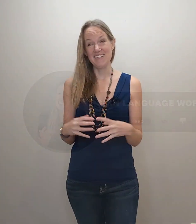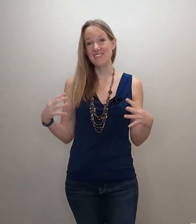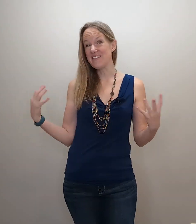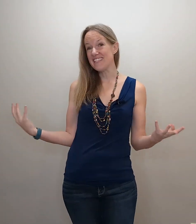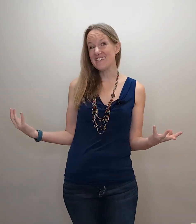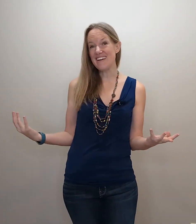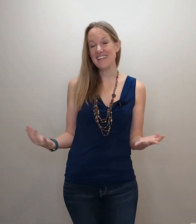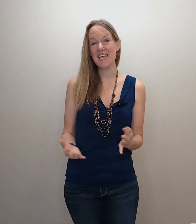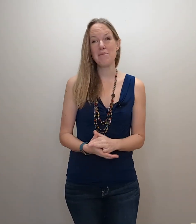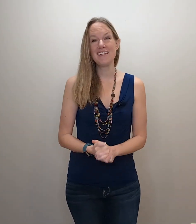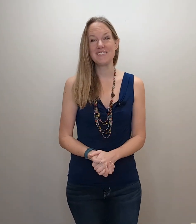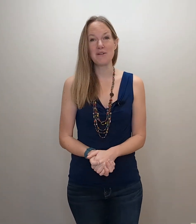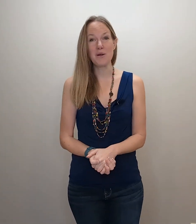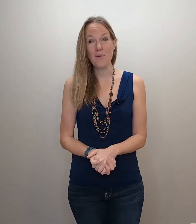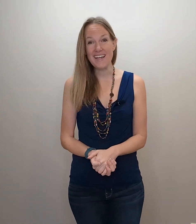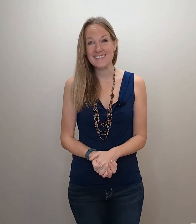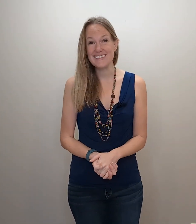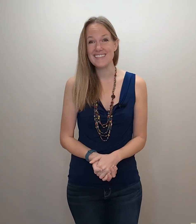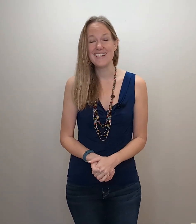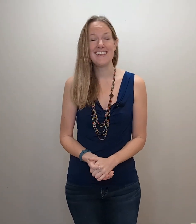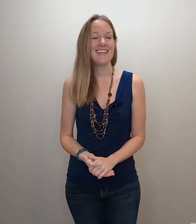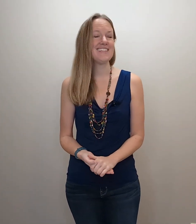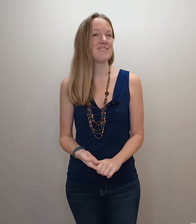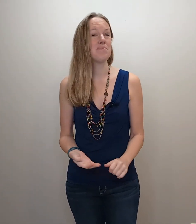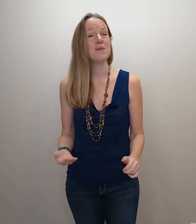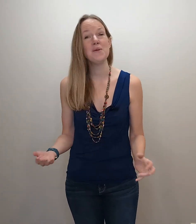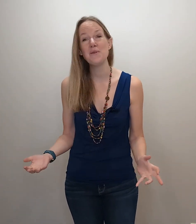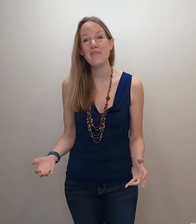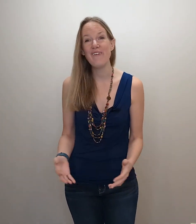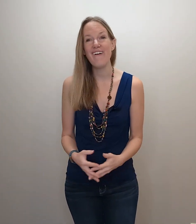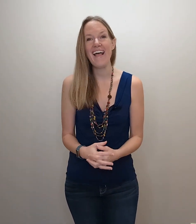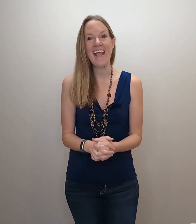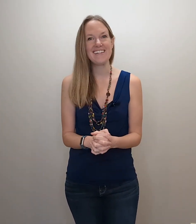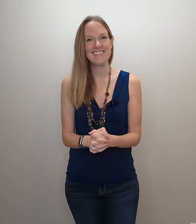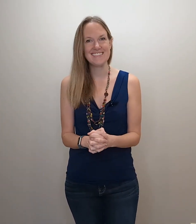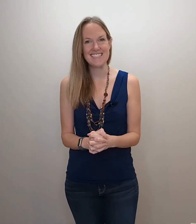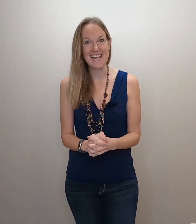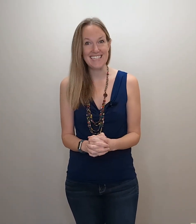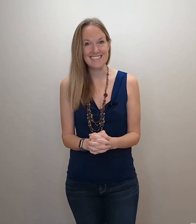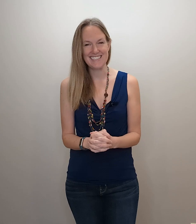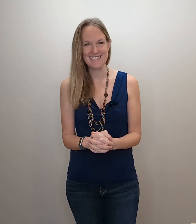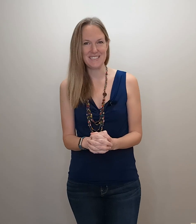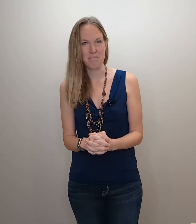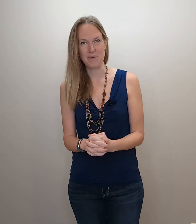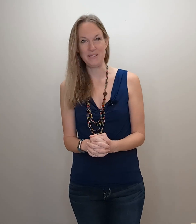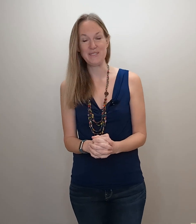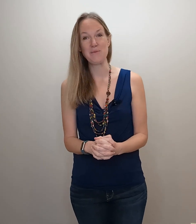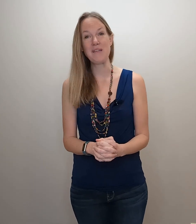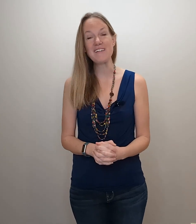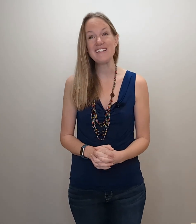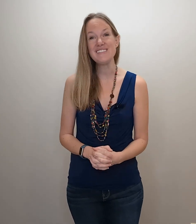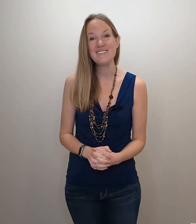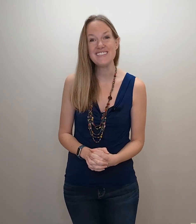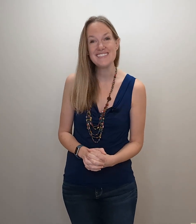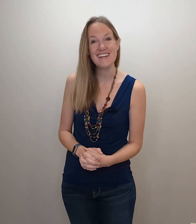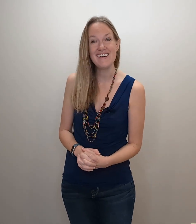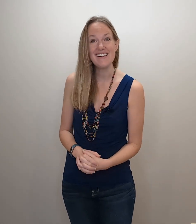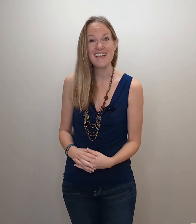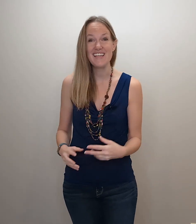So this song came in as a request. It is beautiful and it is nice and simple. So we are going to do this song